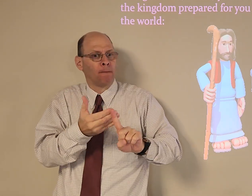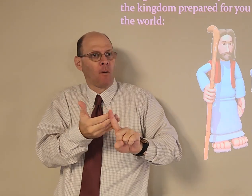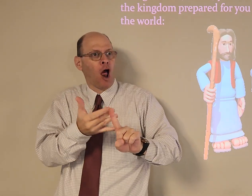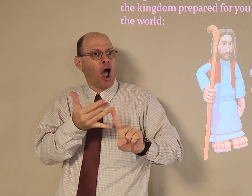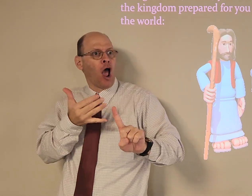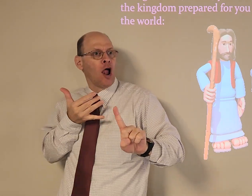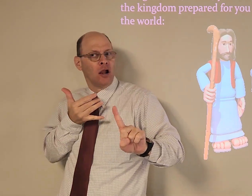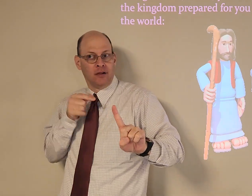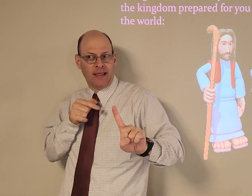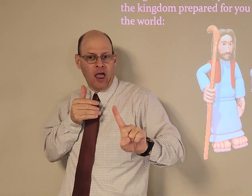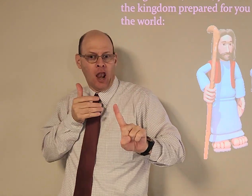heaven and the earth.